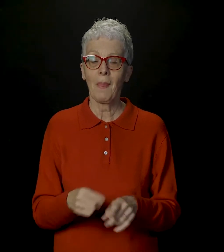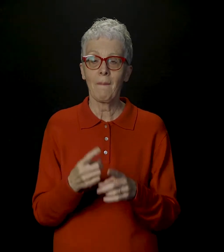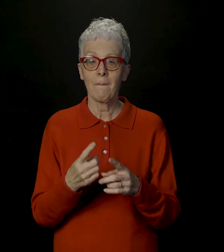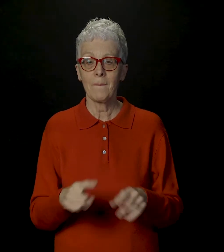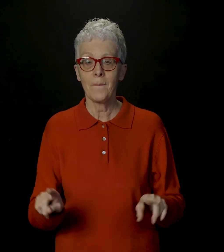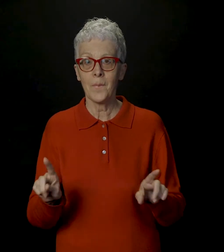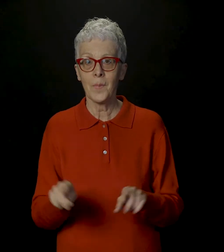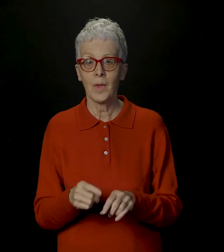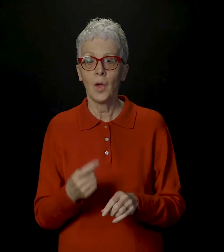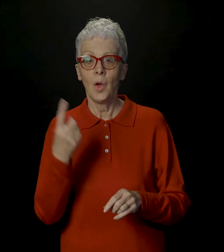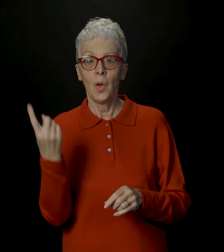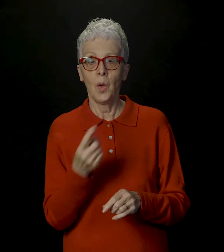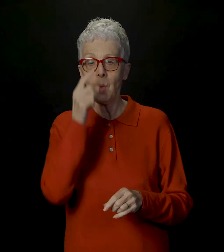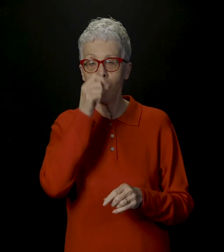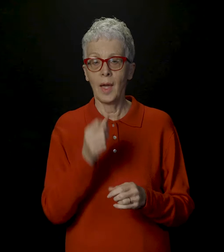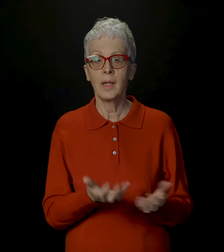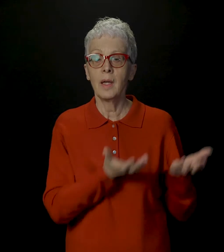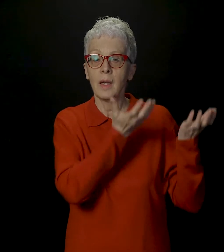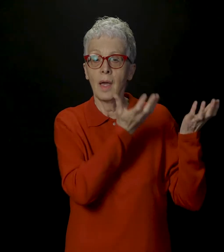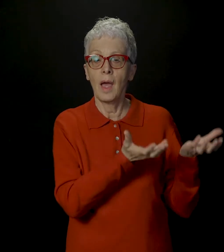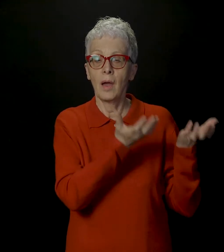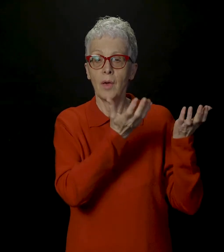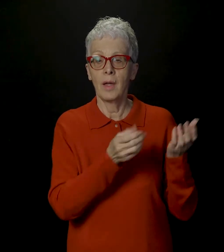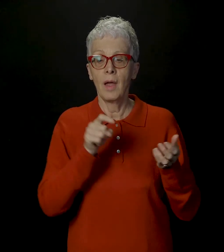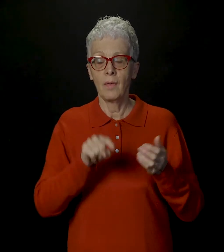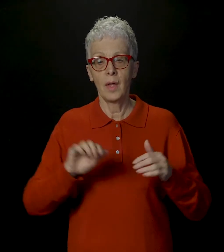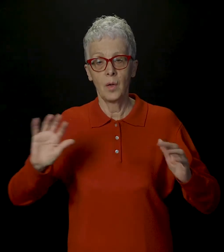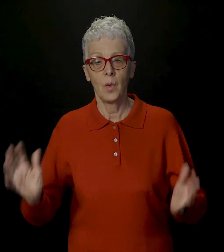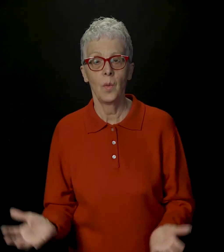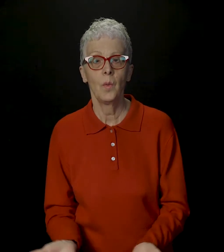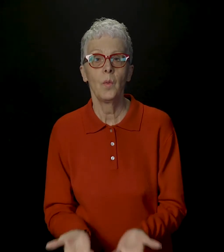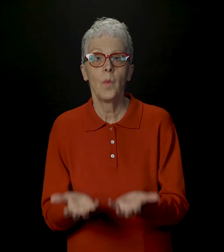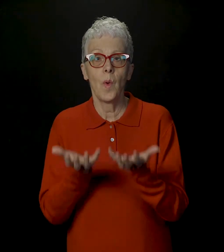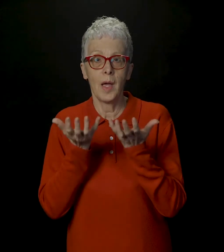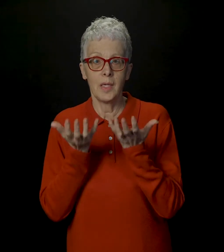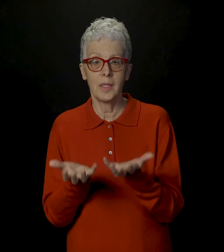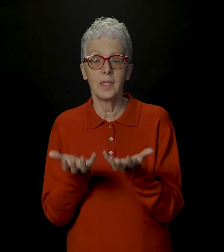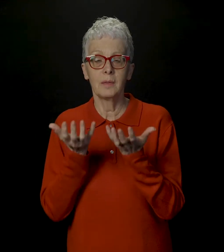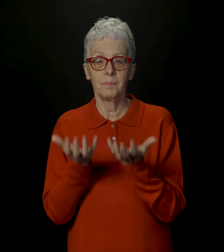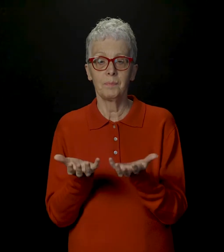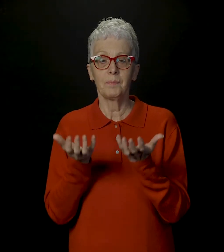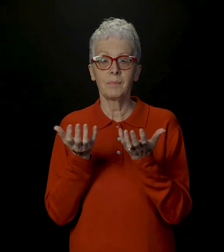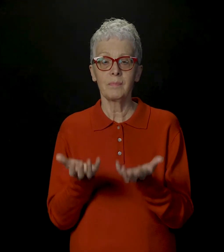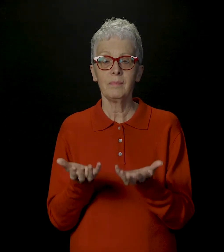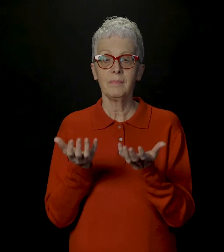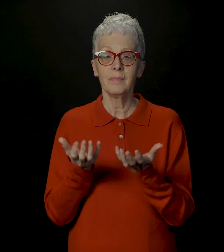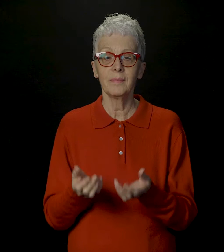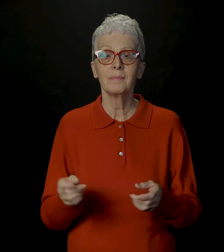And who could carry that kind of weight?